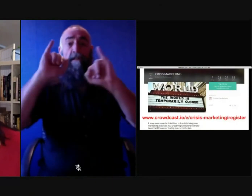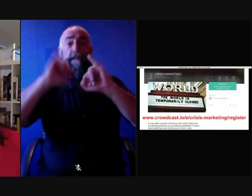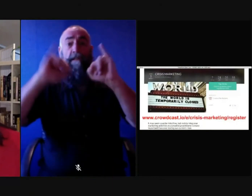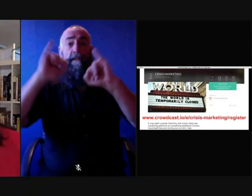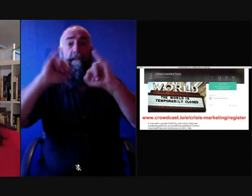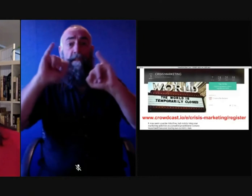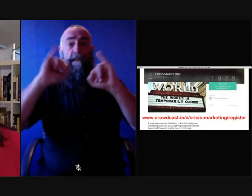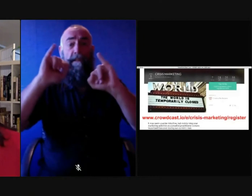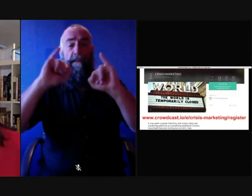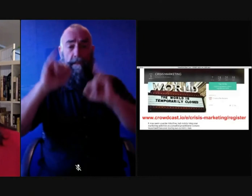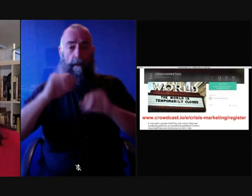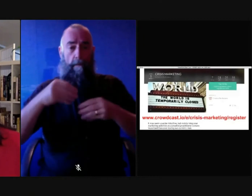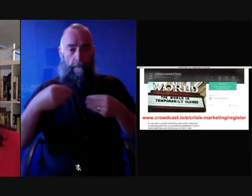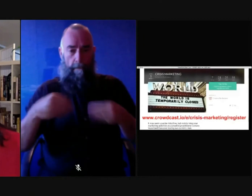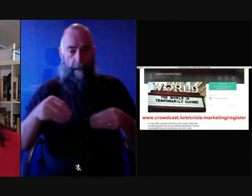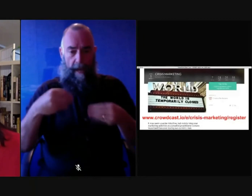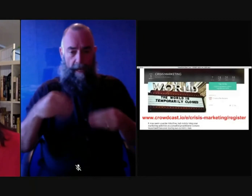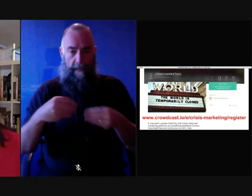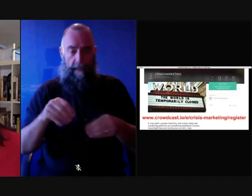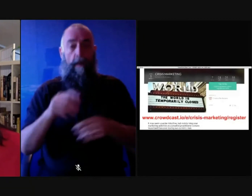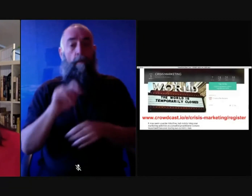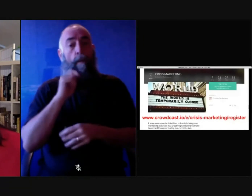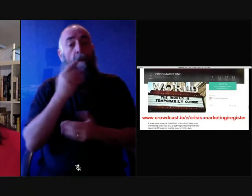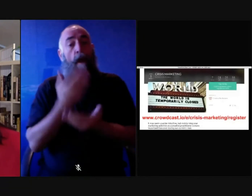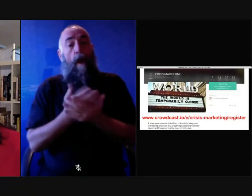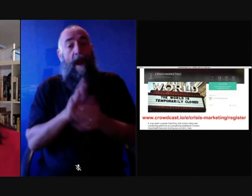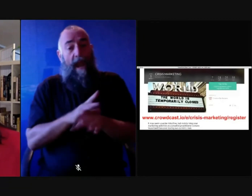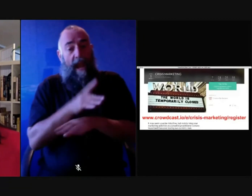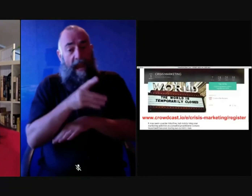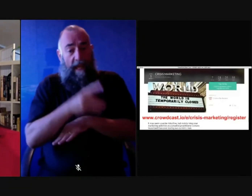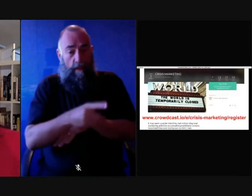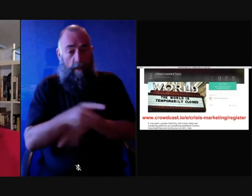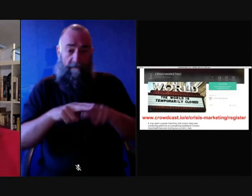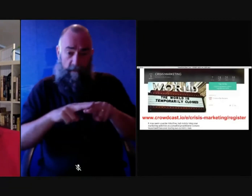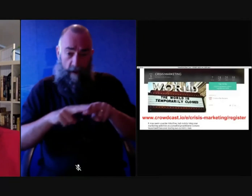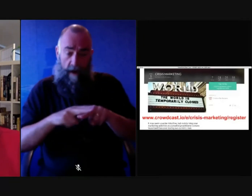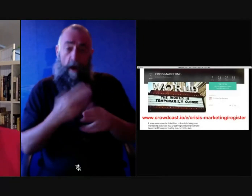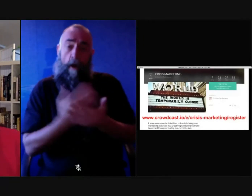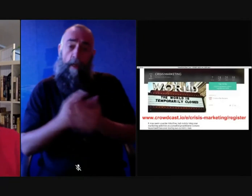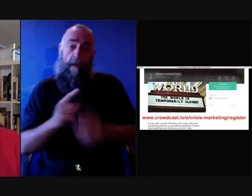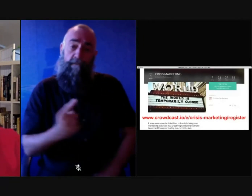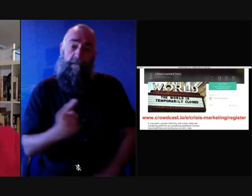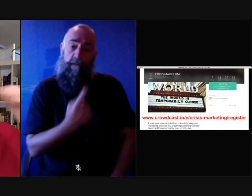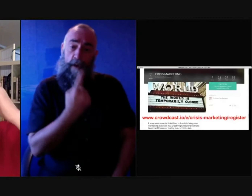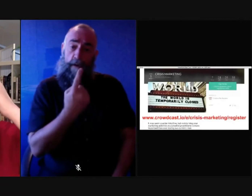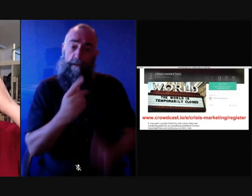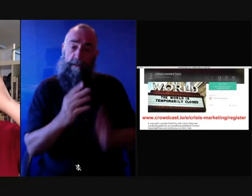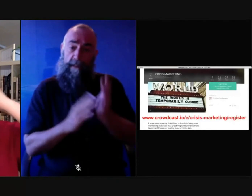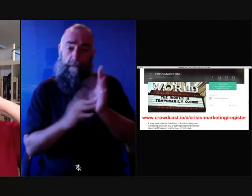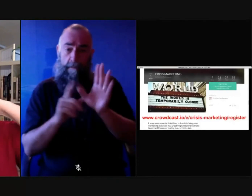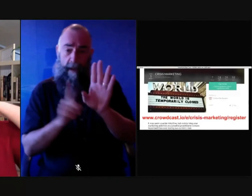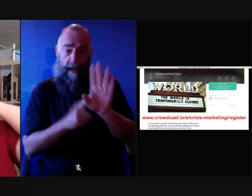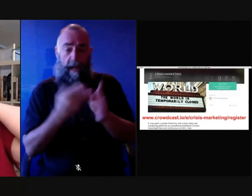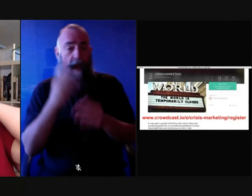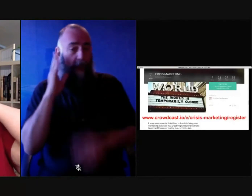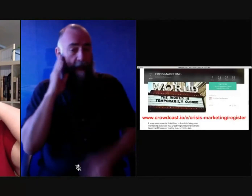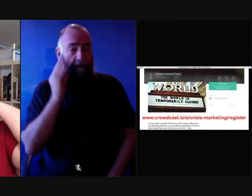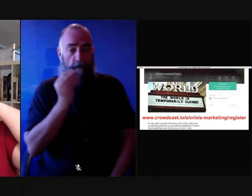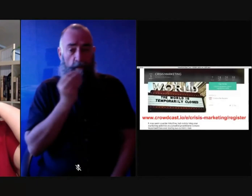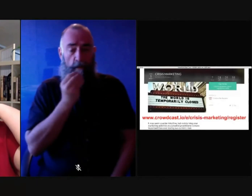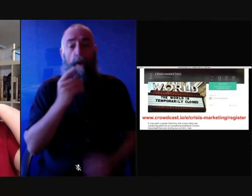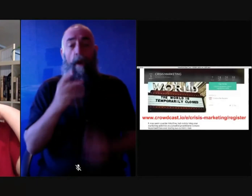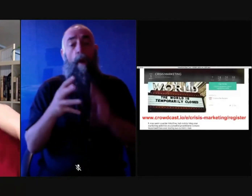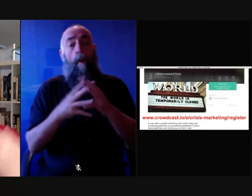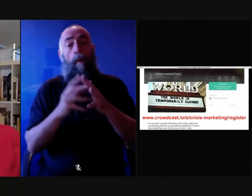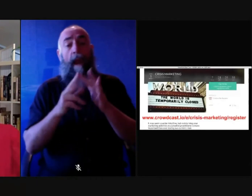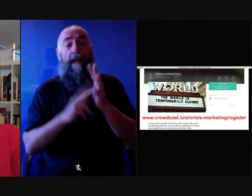next Friday, the 1st of May in the afternoon. And you can follow the link that Wendy's going to pop into the chat for